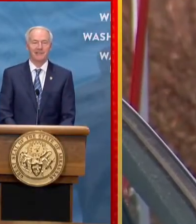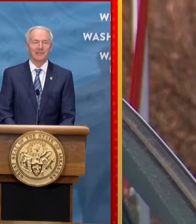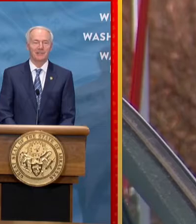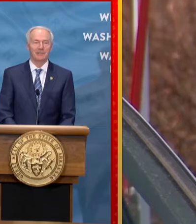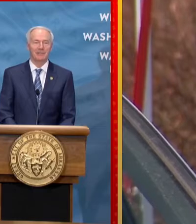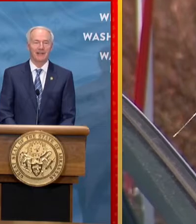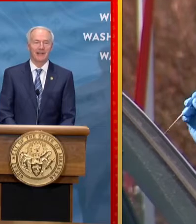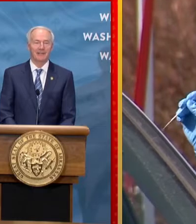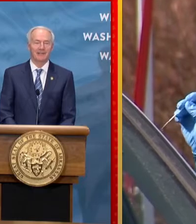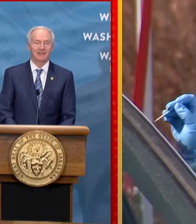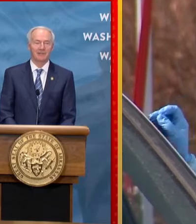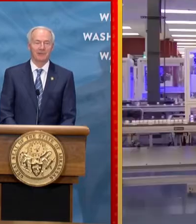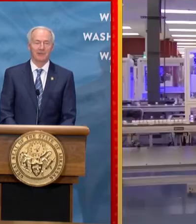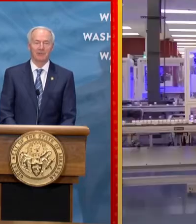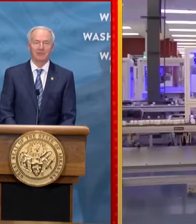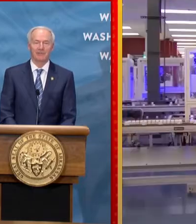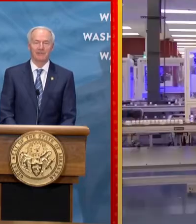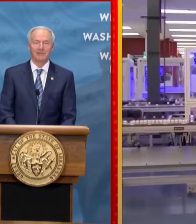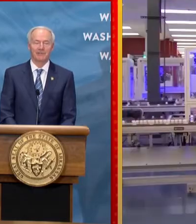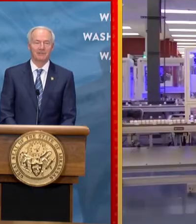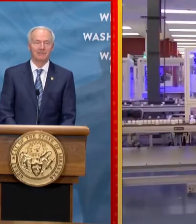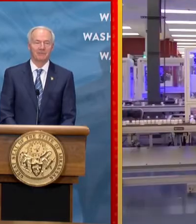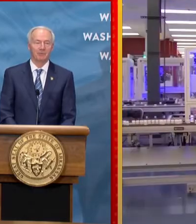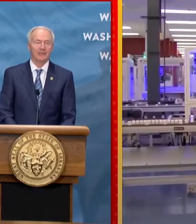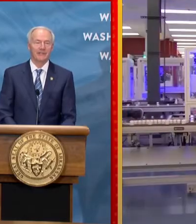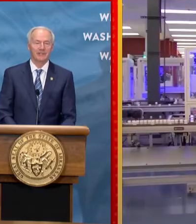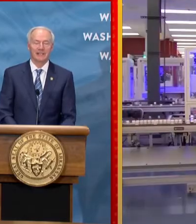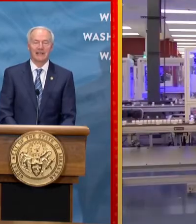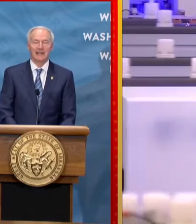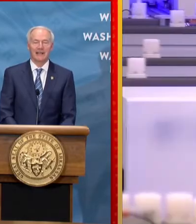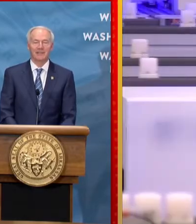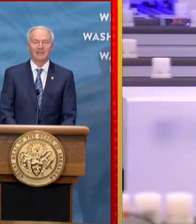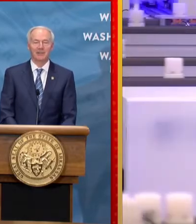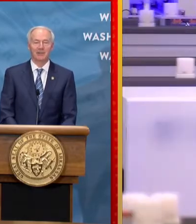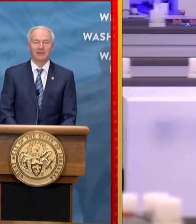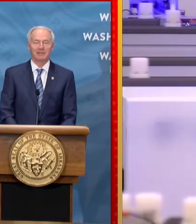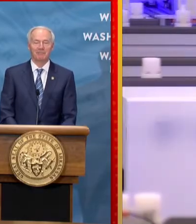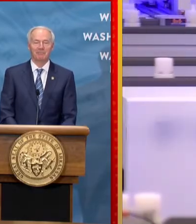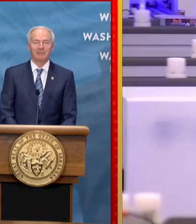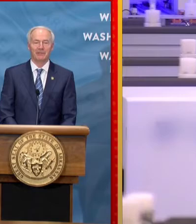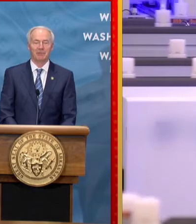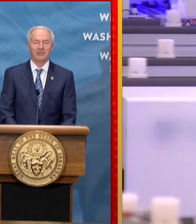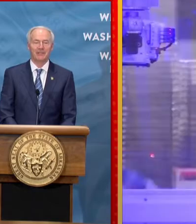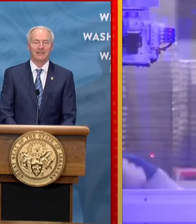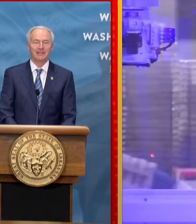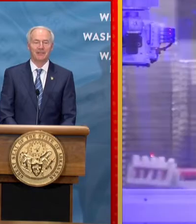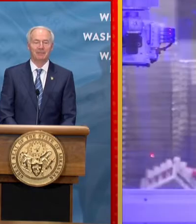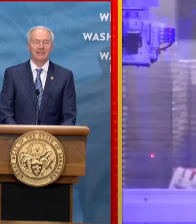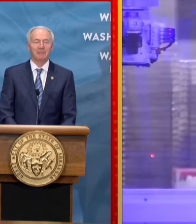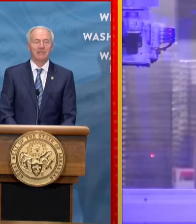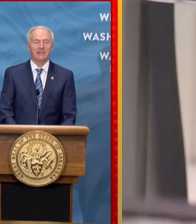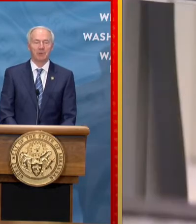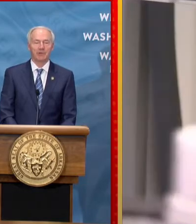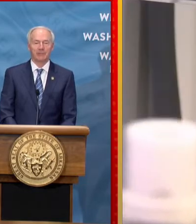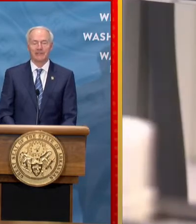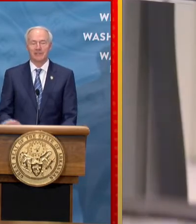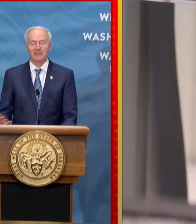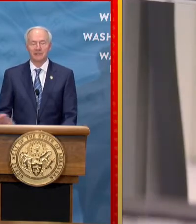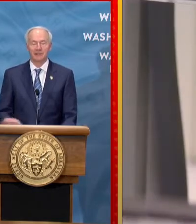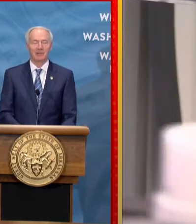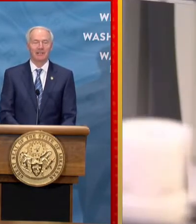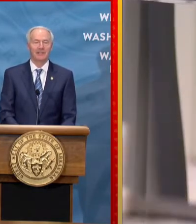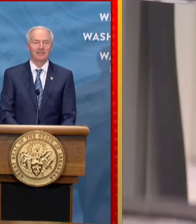thousands of doses out over the course of weeks. And so we appreciate them, but that's one of the